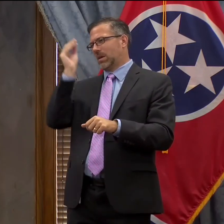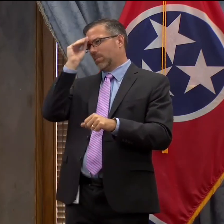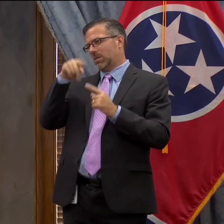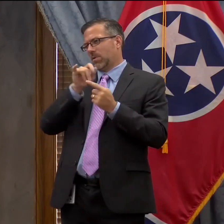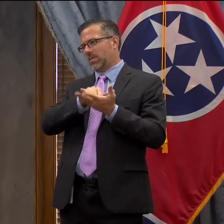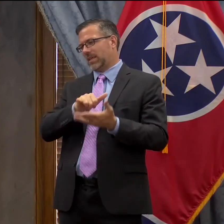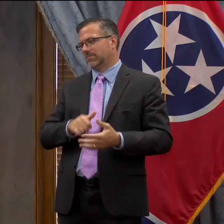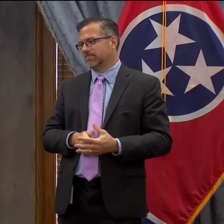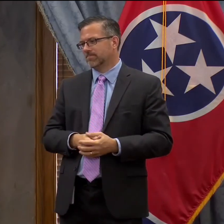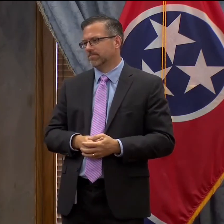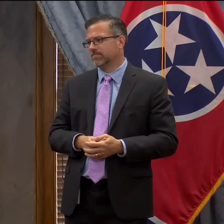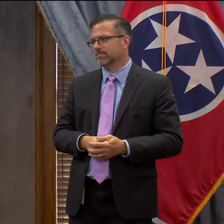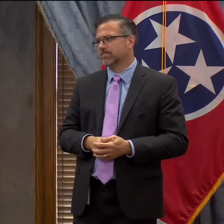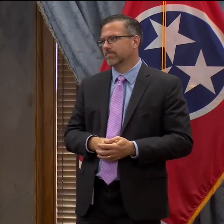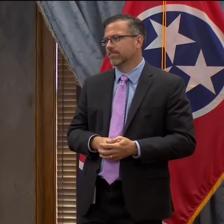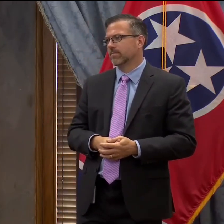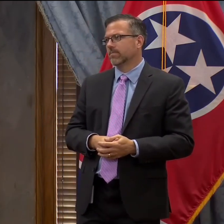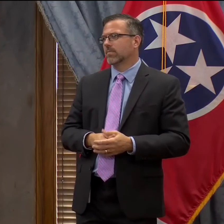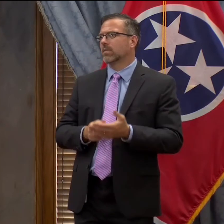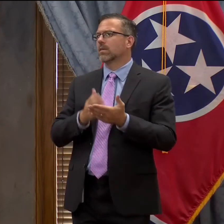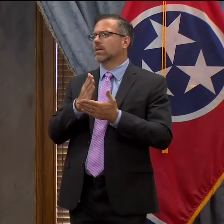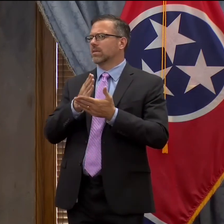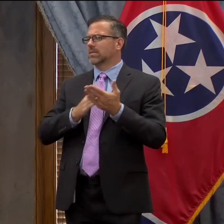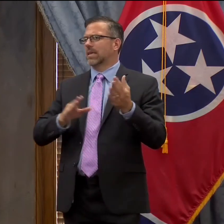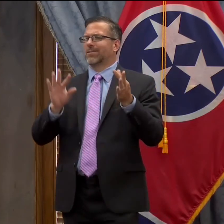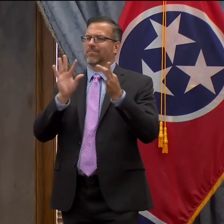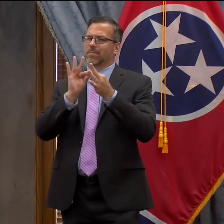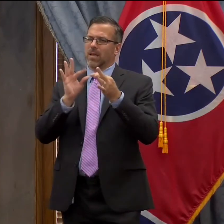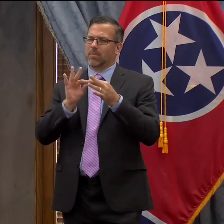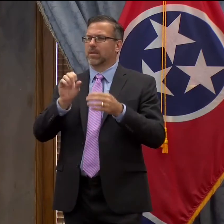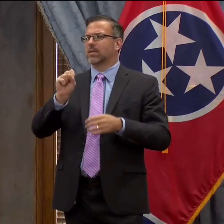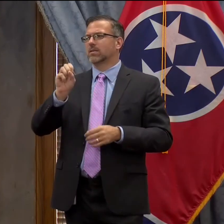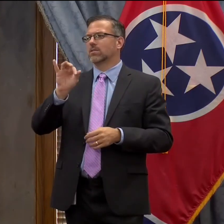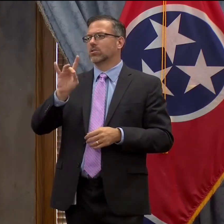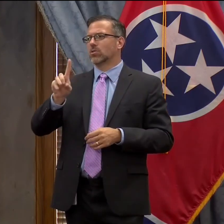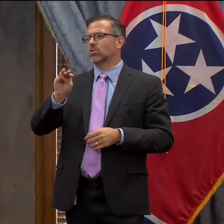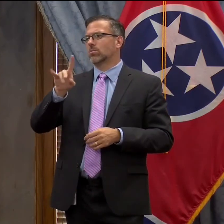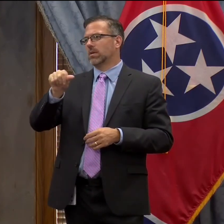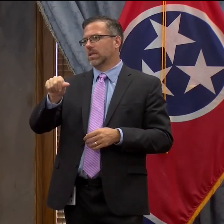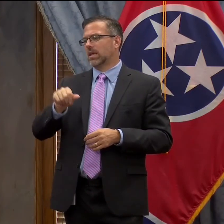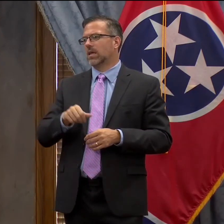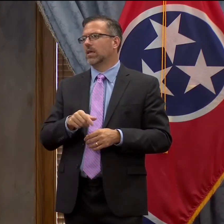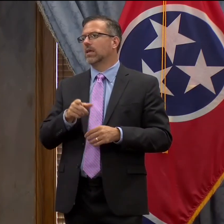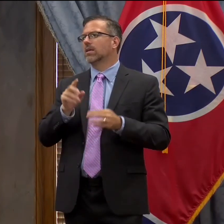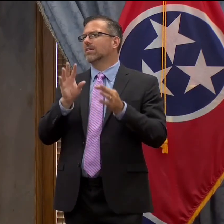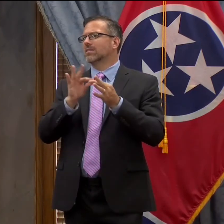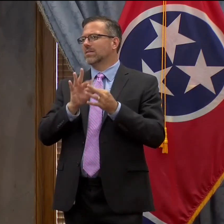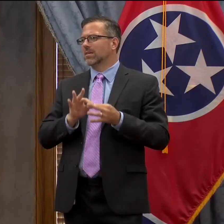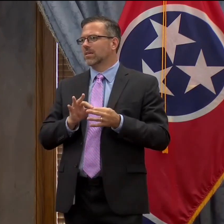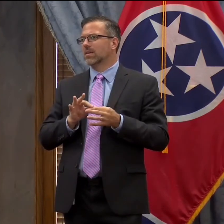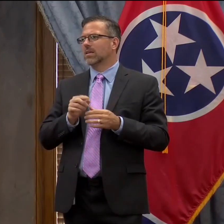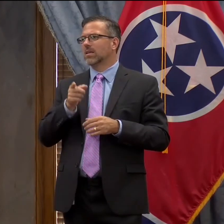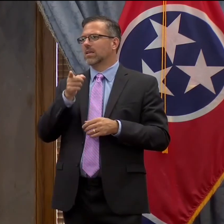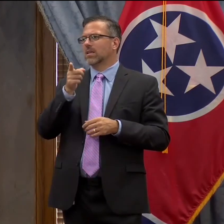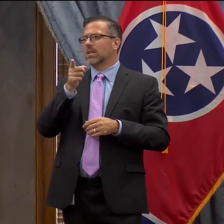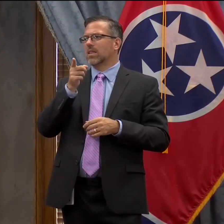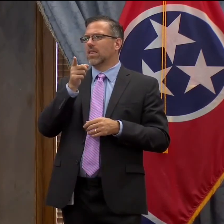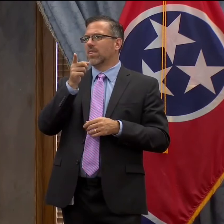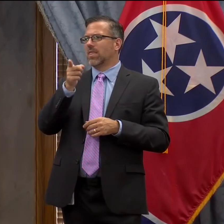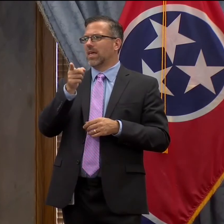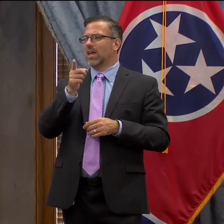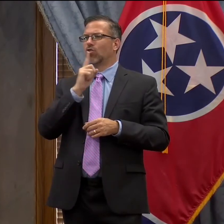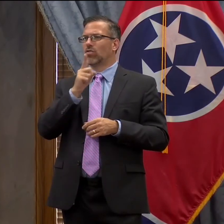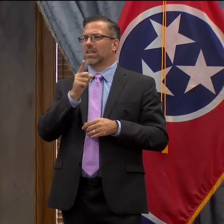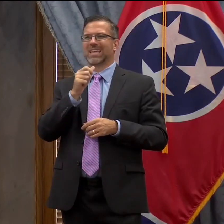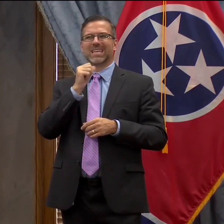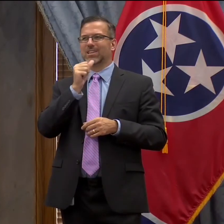had some comments on social media and emails, calls to our newsroom saying that they have lost some faith in Mayor Cooper and